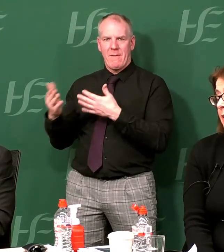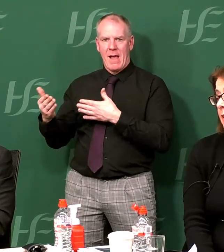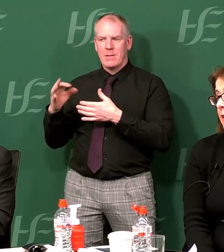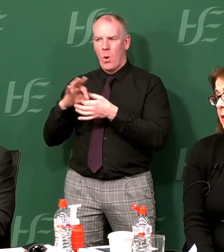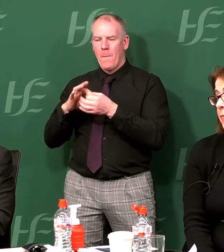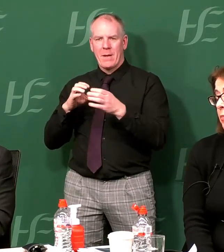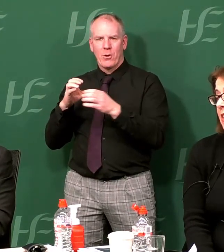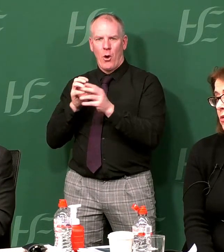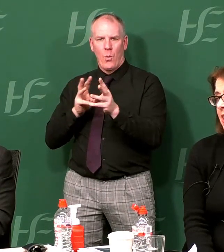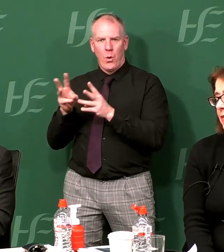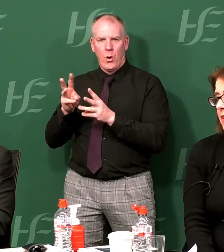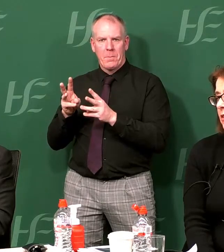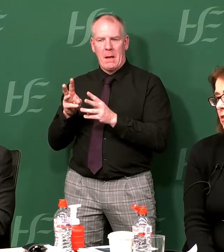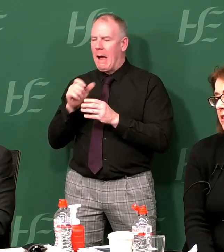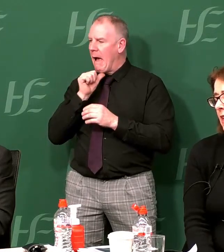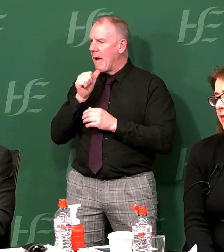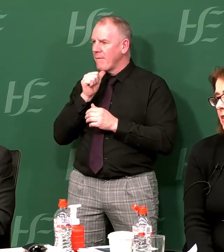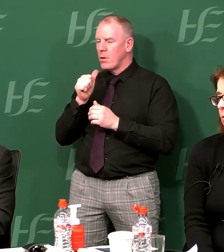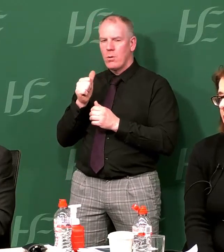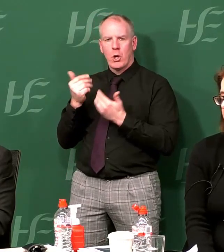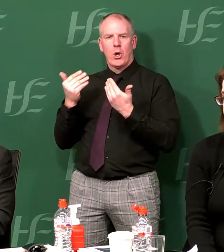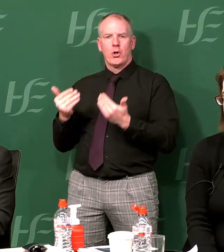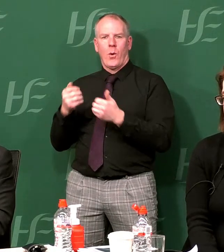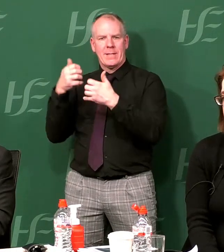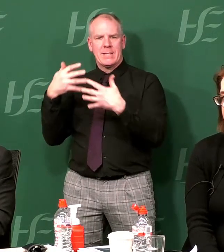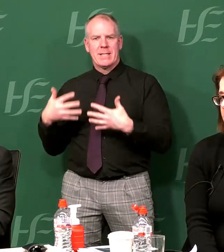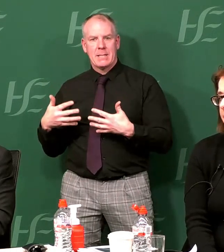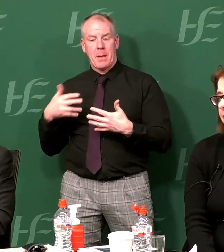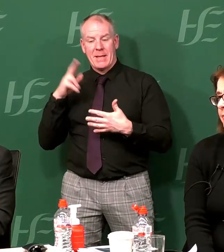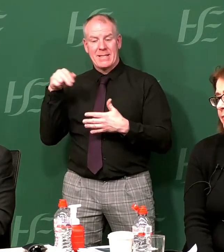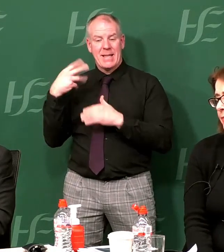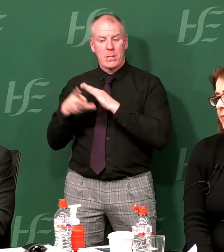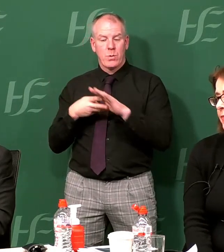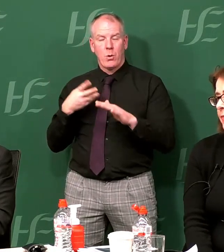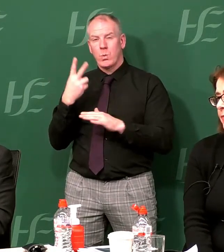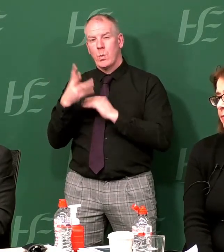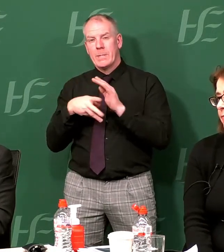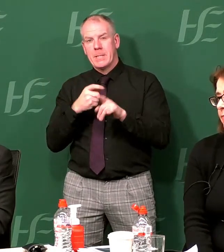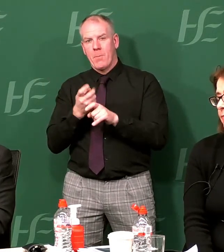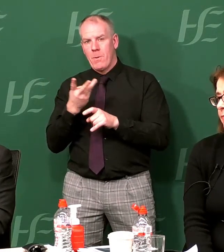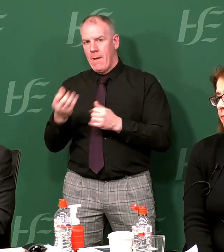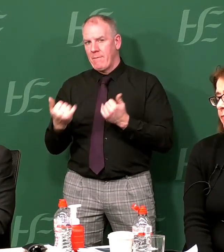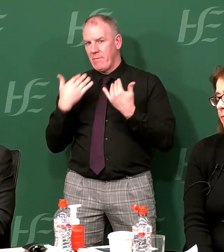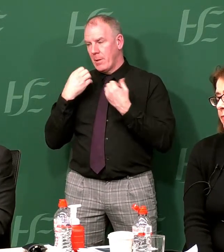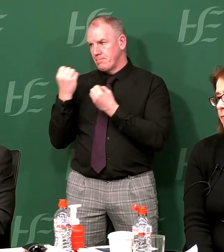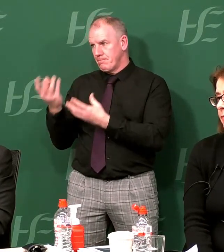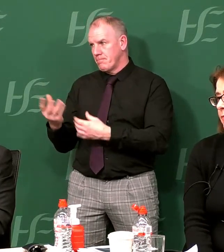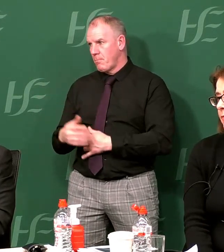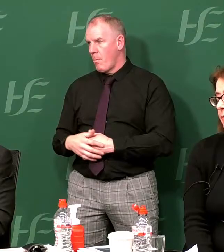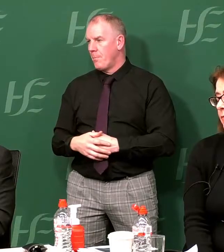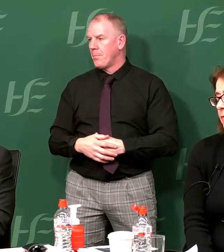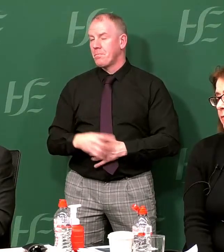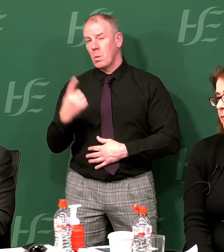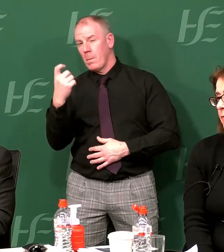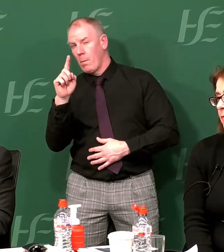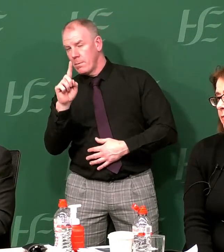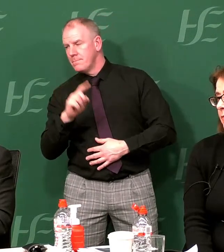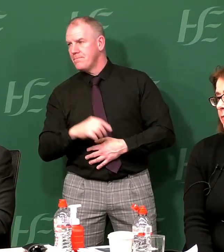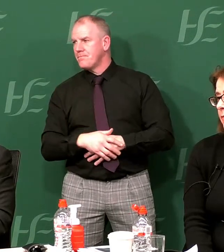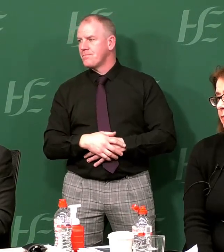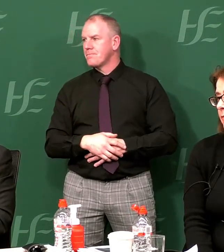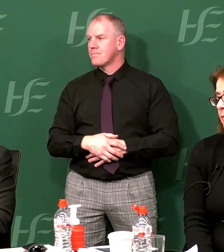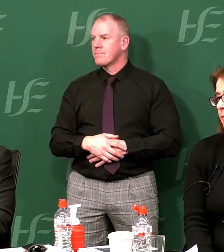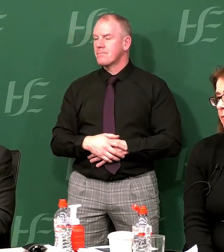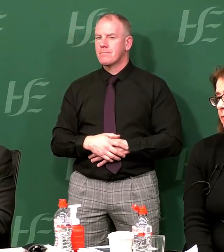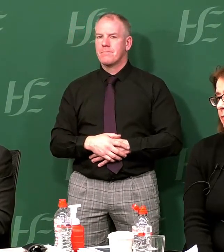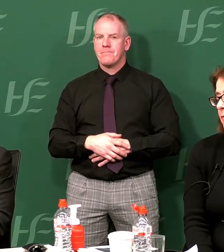space. But I don't have the current. I'll have that hopefully next week or the week after. And just sorry, one more just for